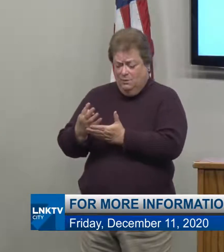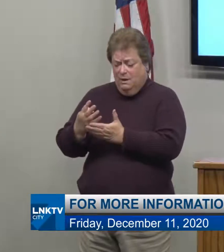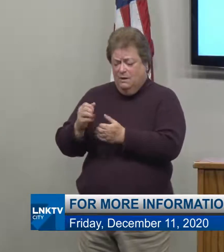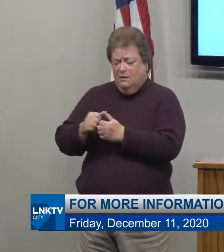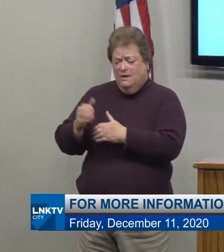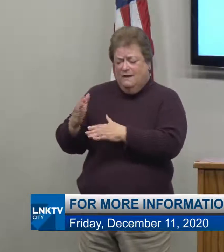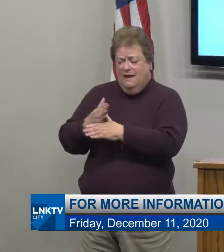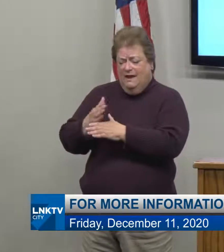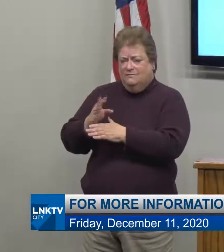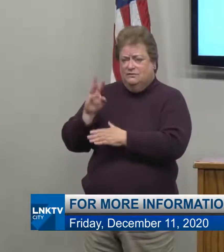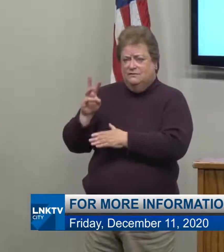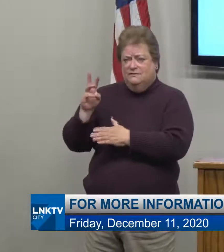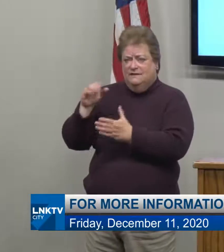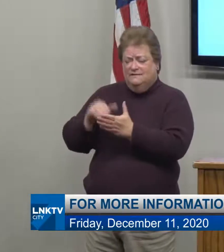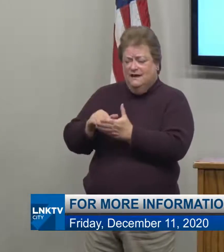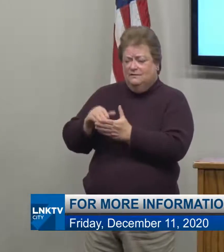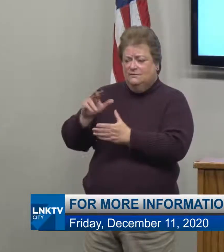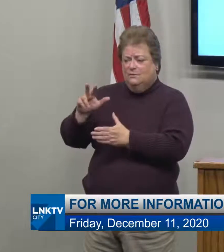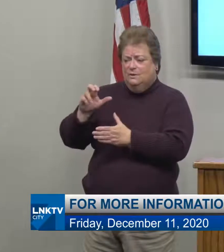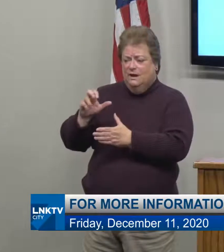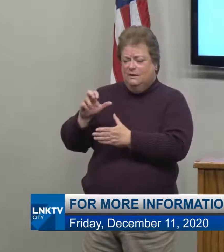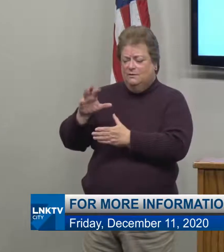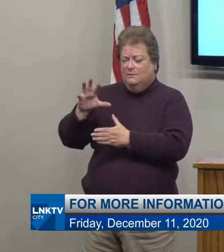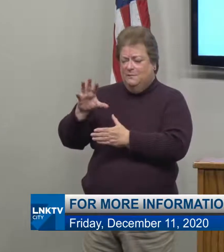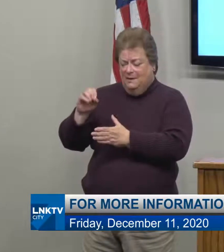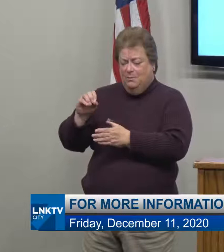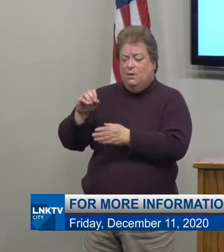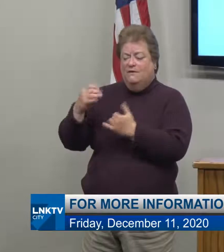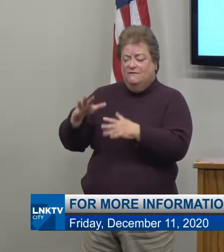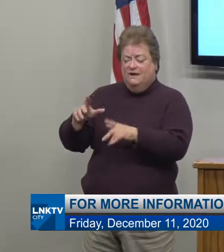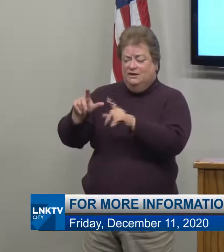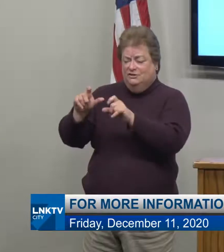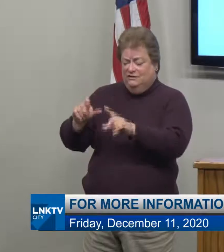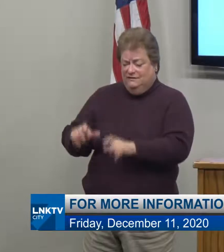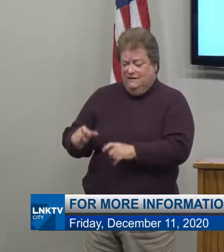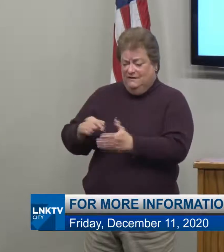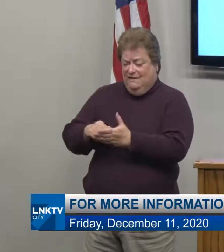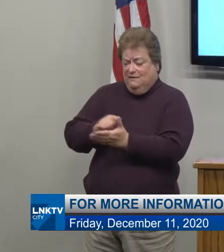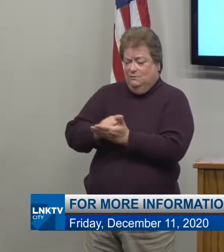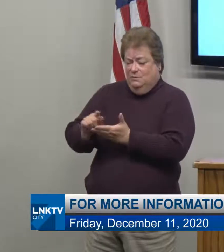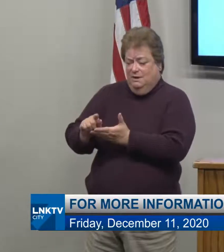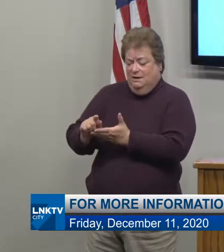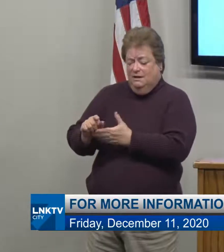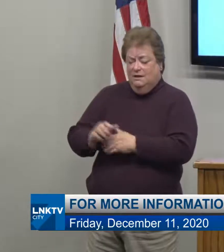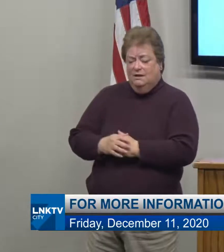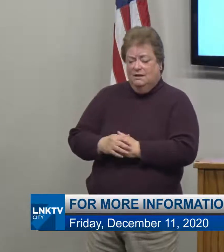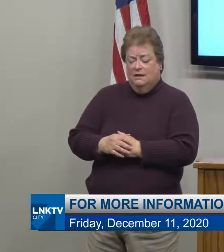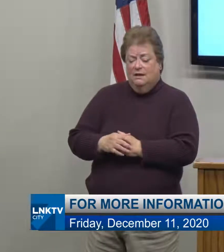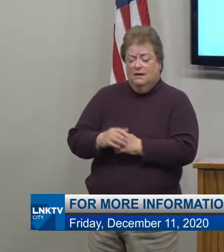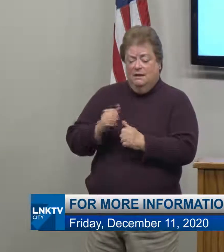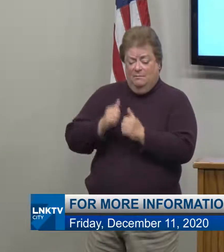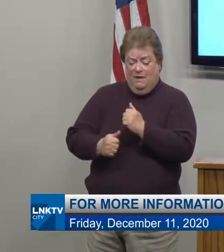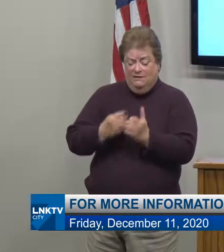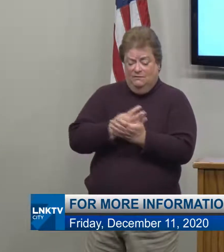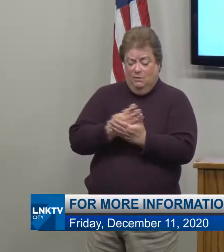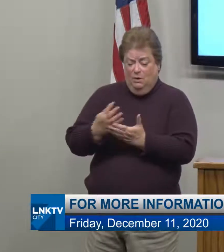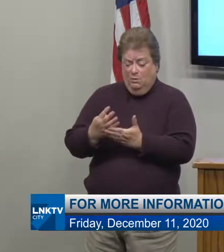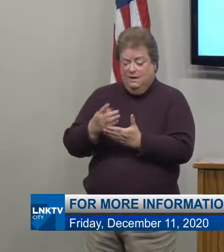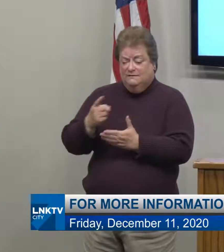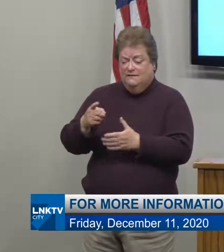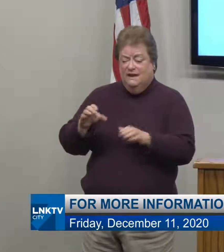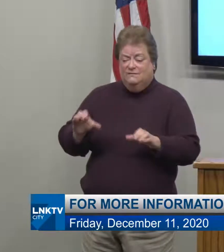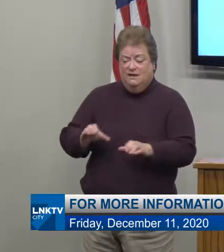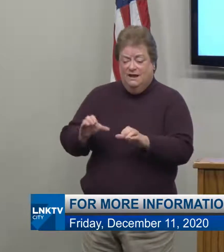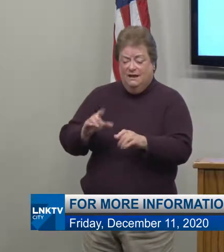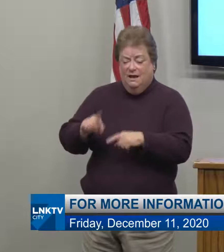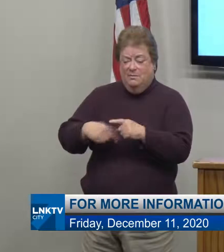of 6,350 people being tested each week. Over the past 4 weeks, Test Nebraska has conducted